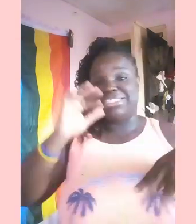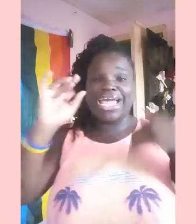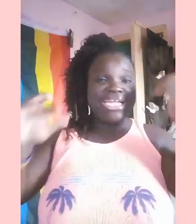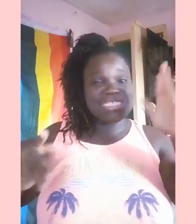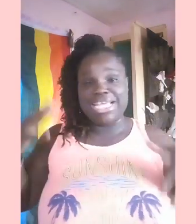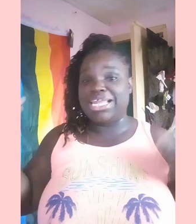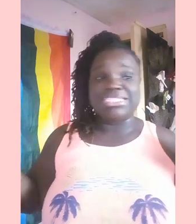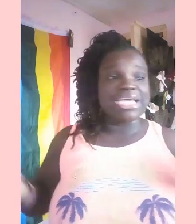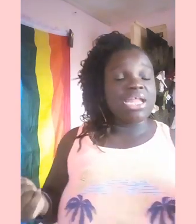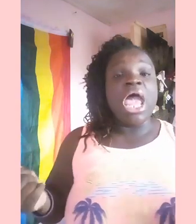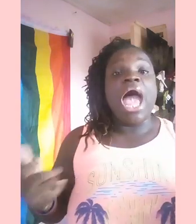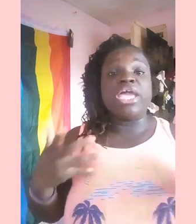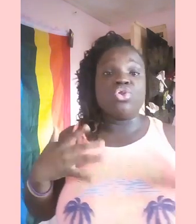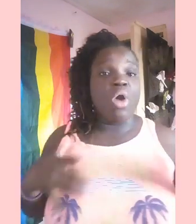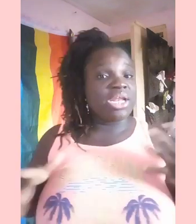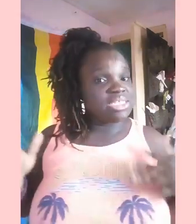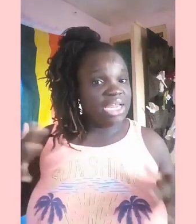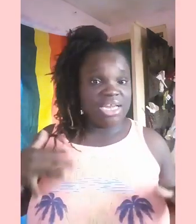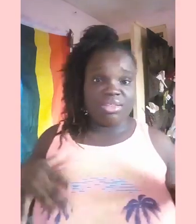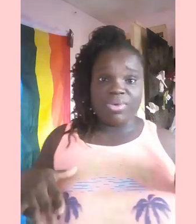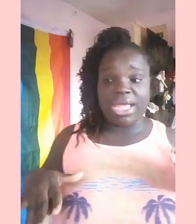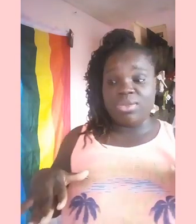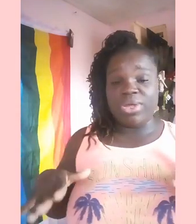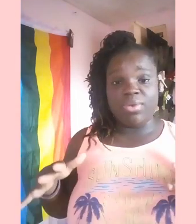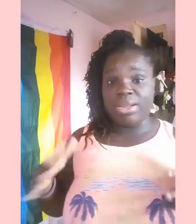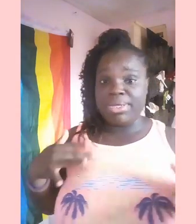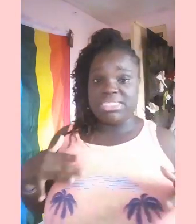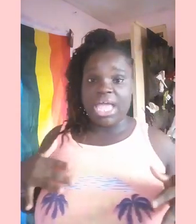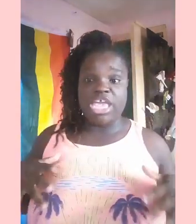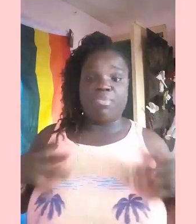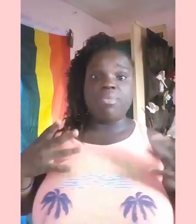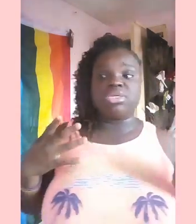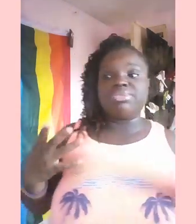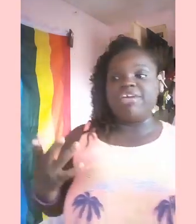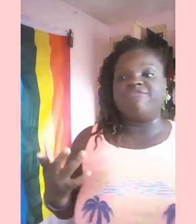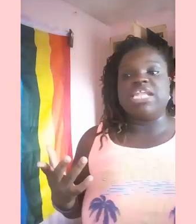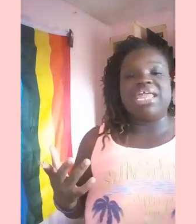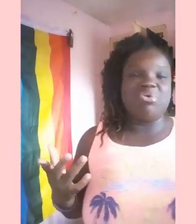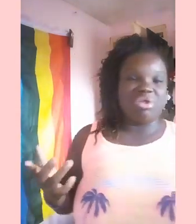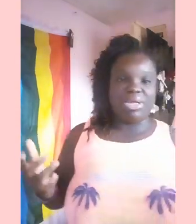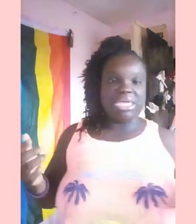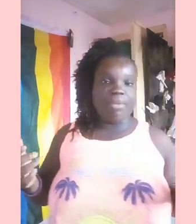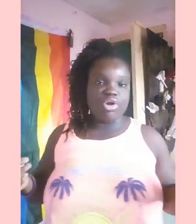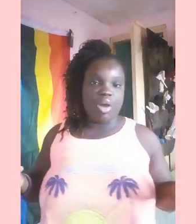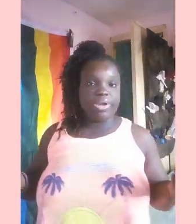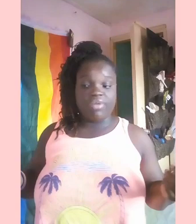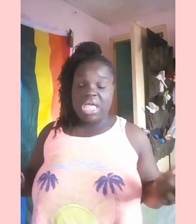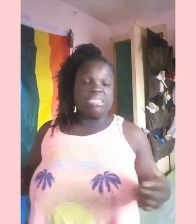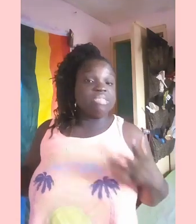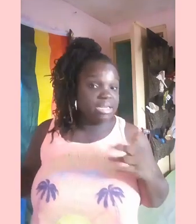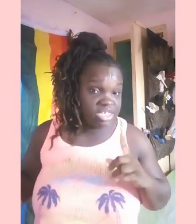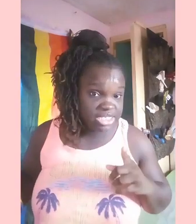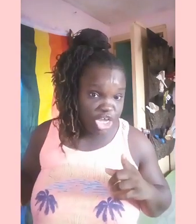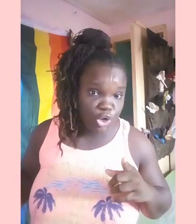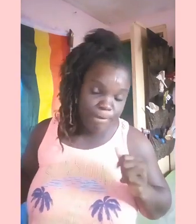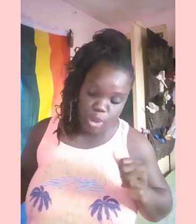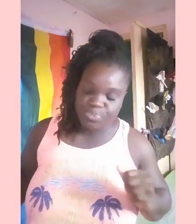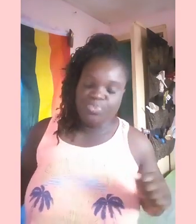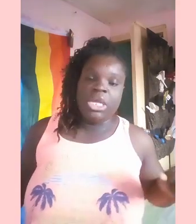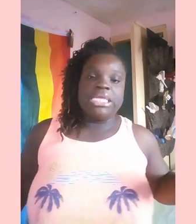sign and a sign and a sign, and you don't understand anything where them are saying, and you probably sometimes feel like, oh, them are talk about you and whatever. Sometimes they just say, you know, but you